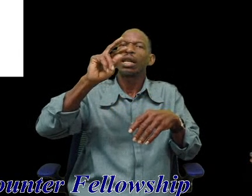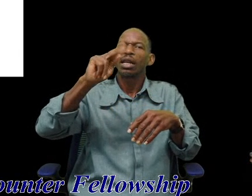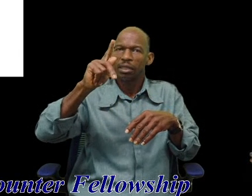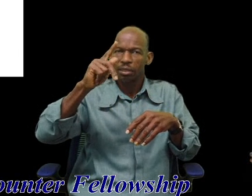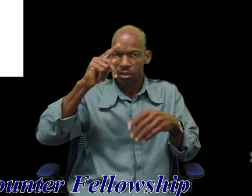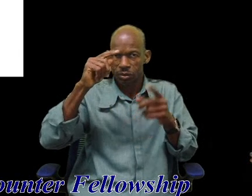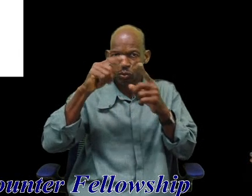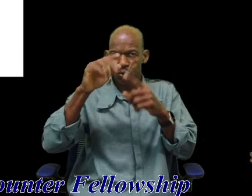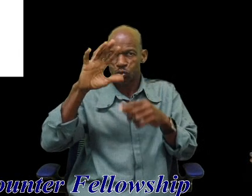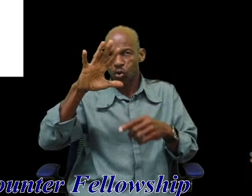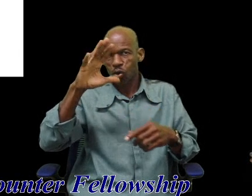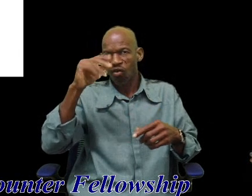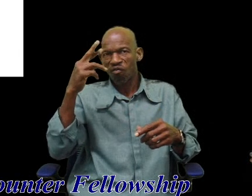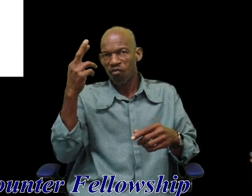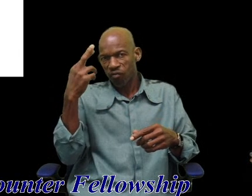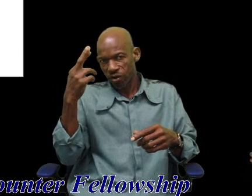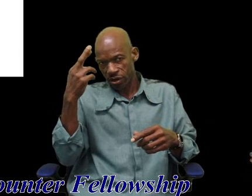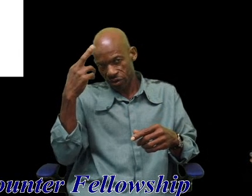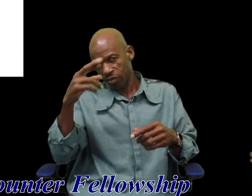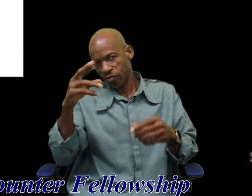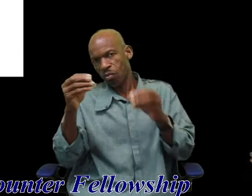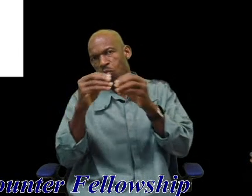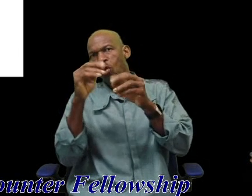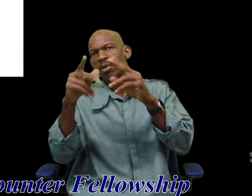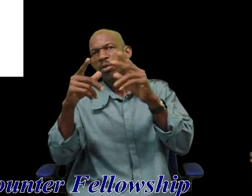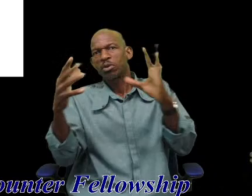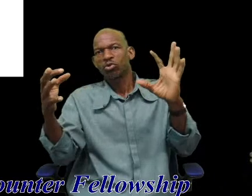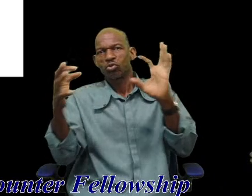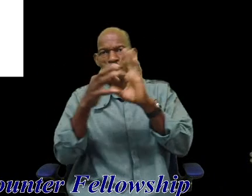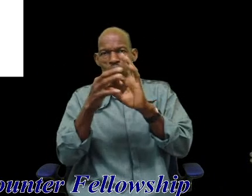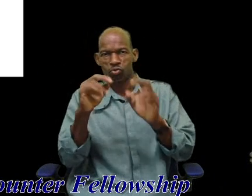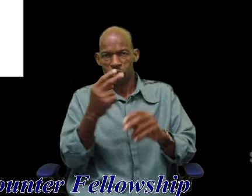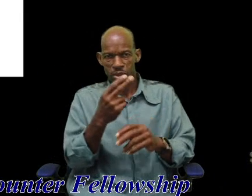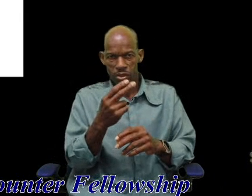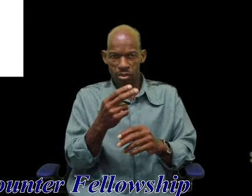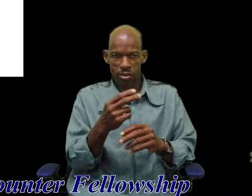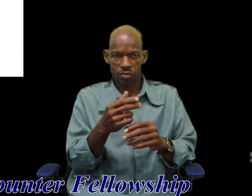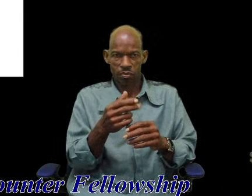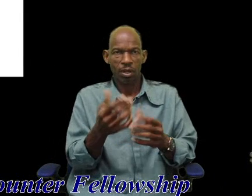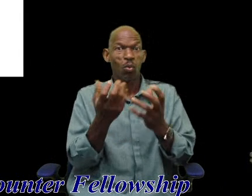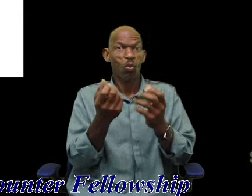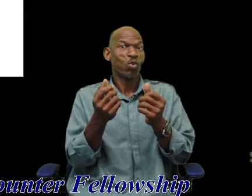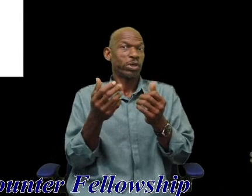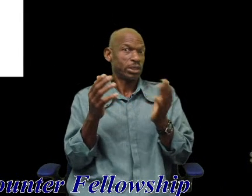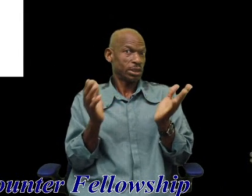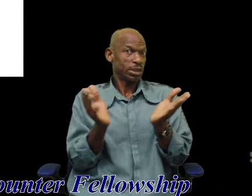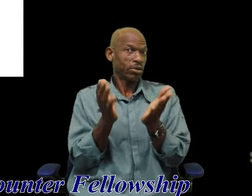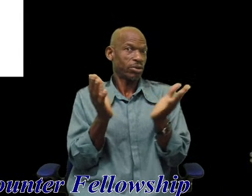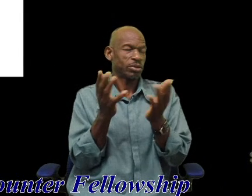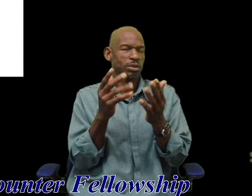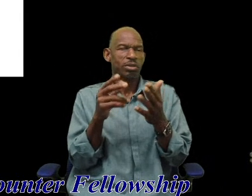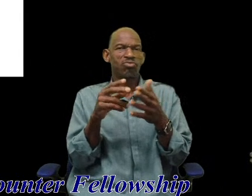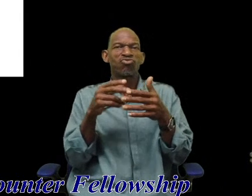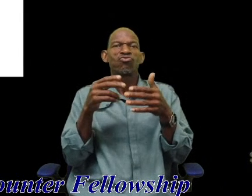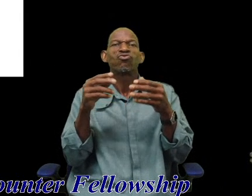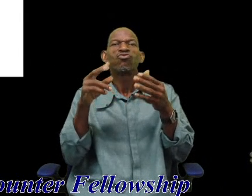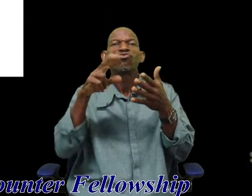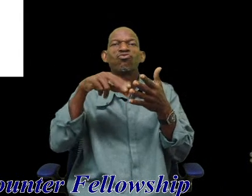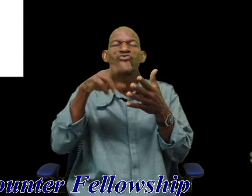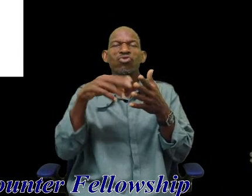before and you learn it even better. Okay. All right. So continue reading, continue